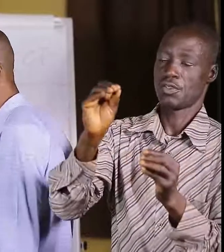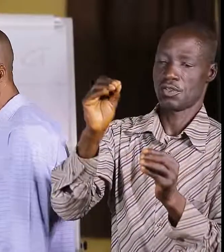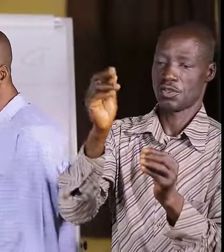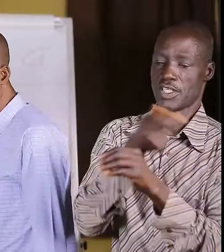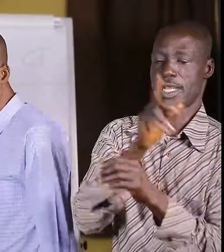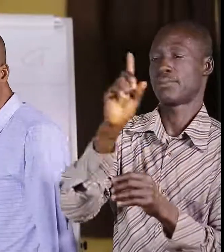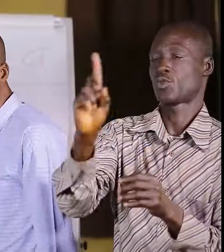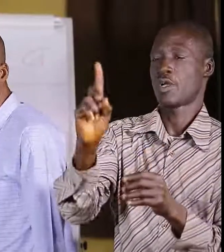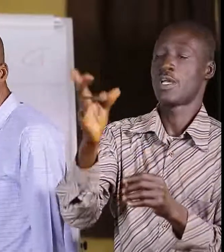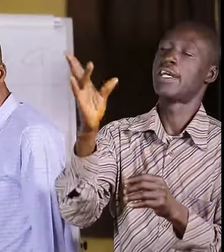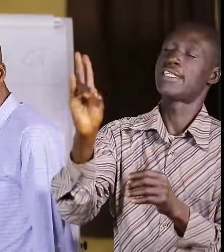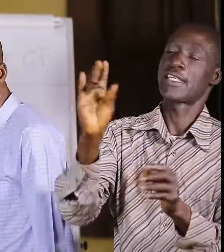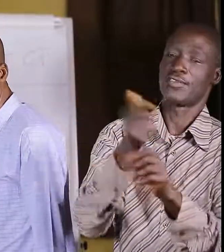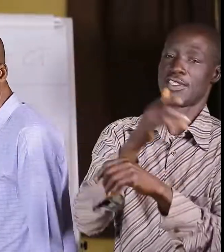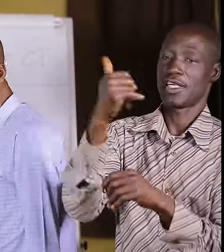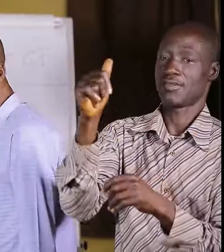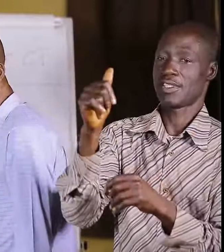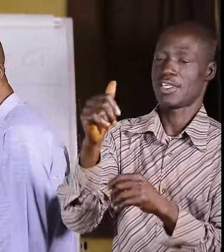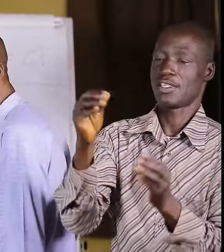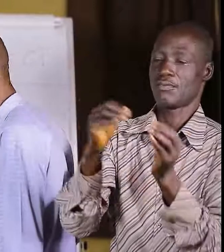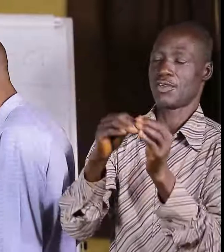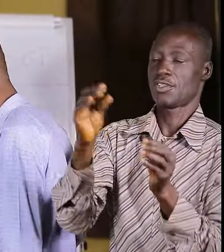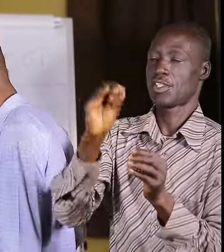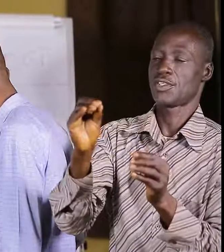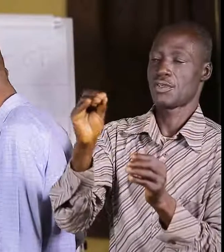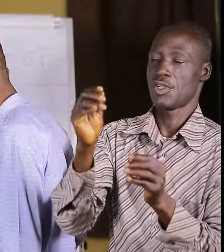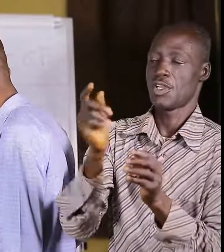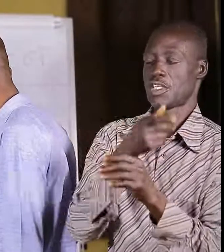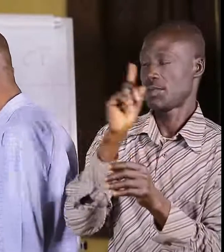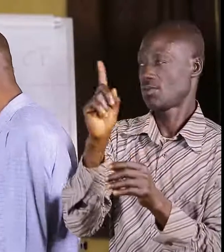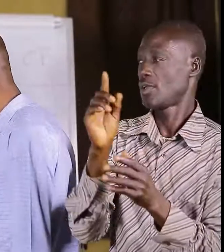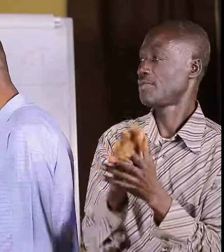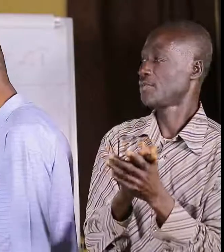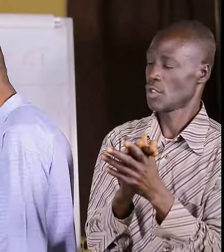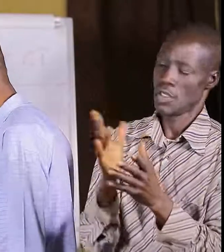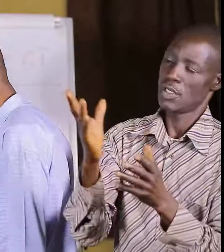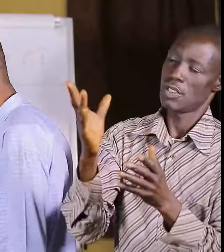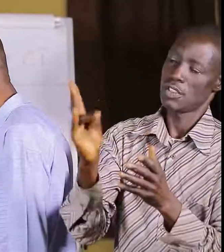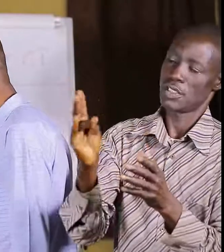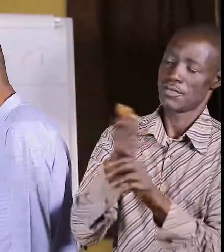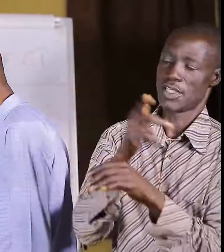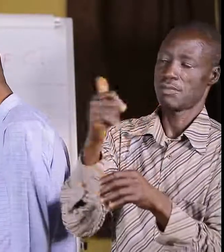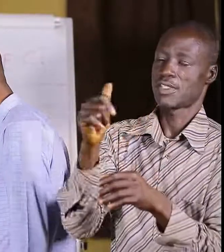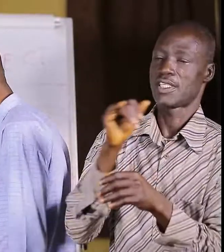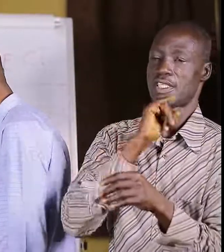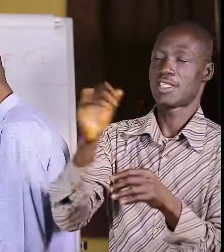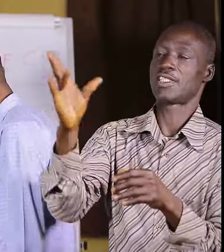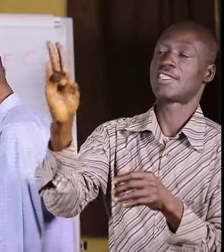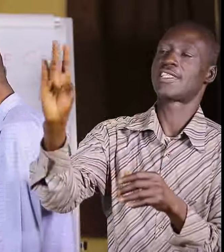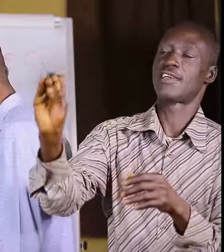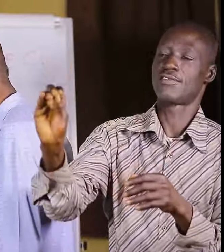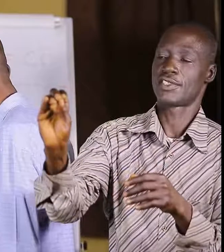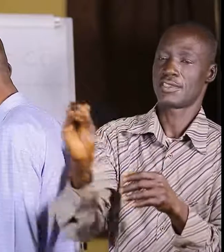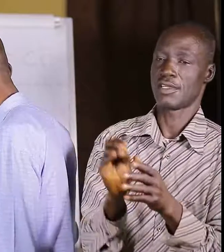1. 7 times 10 plus 0 times 1. 7 times 10, the answer is